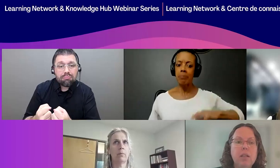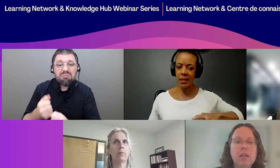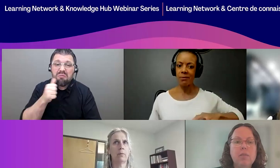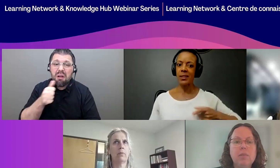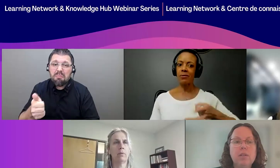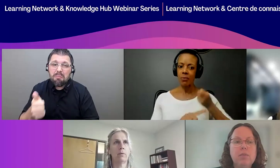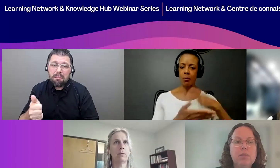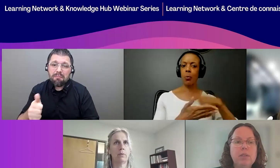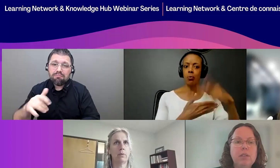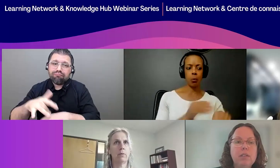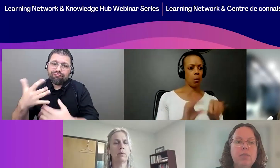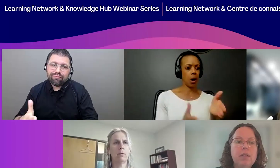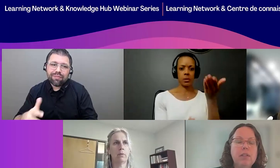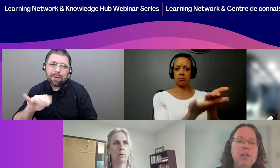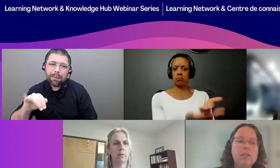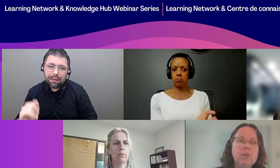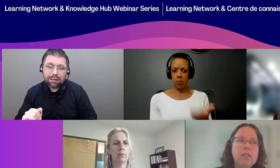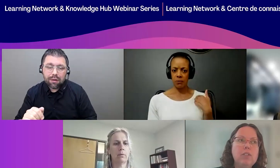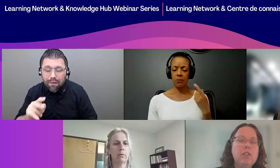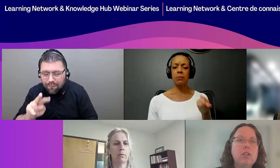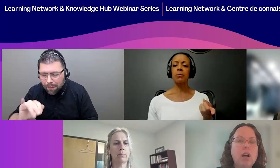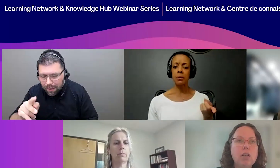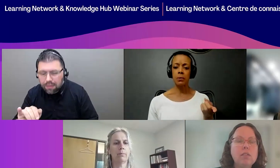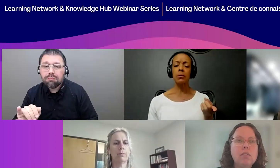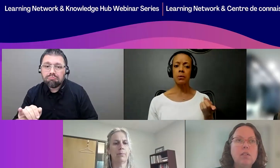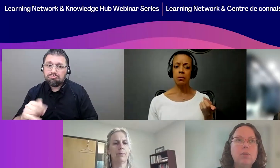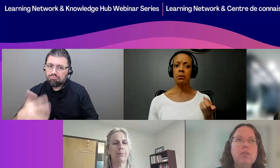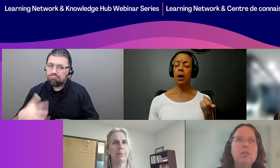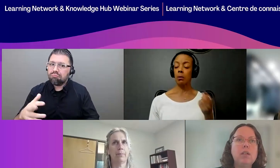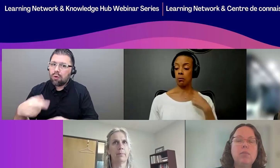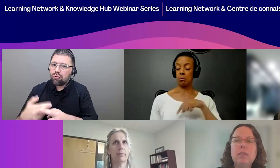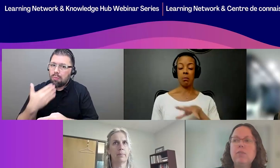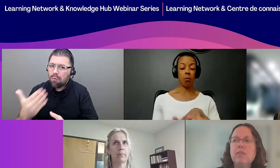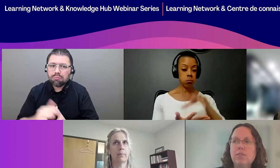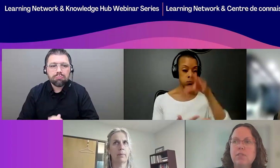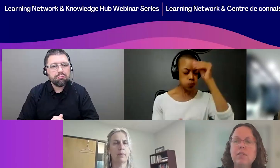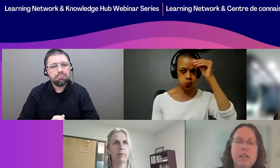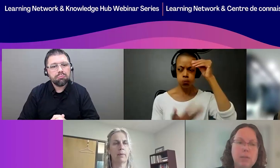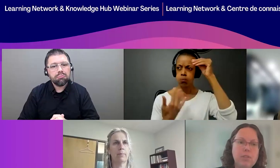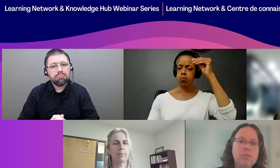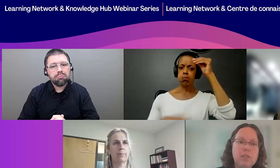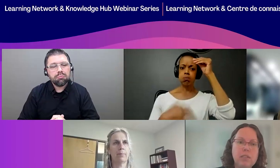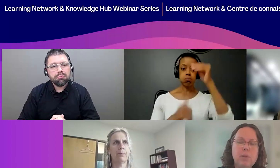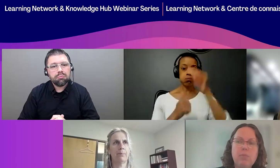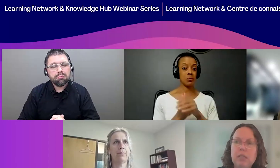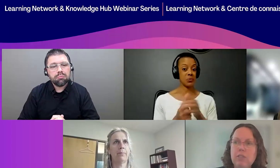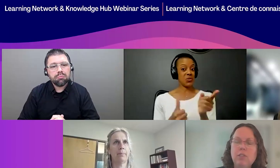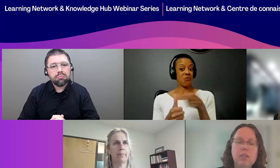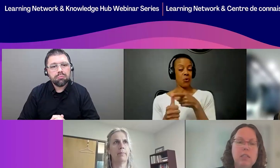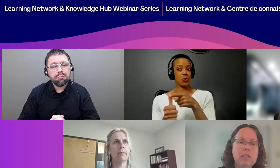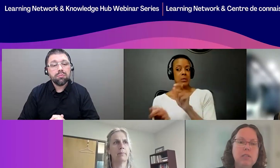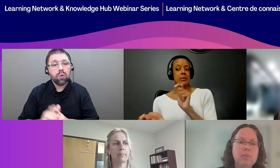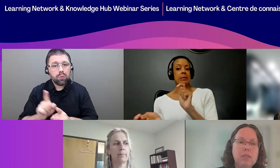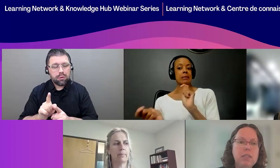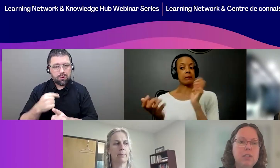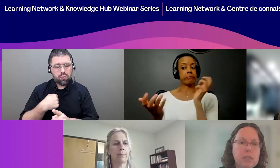program. We really felt that we learned a lot about, this was the first adoption for this